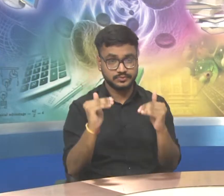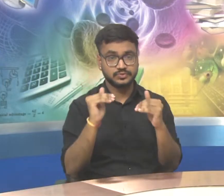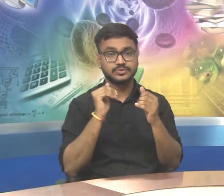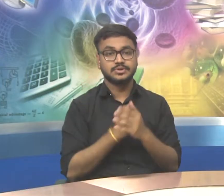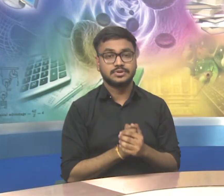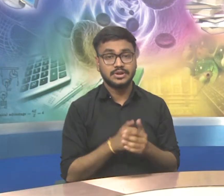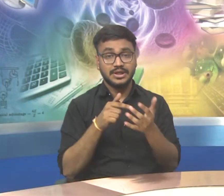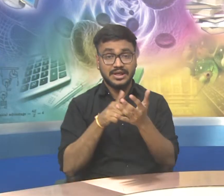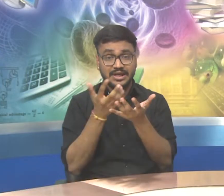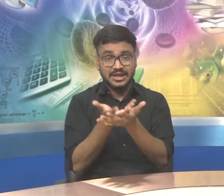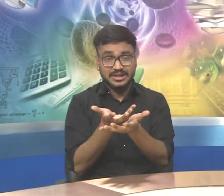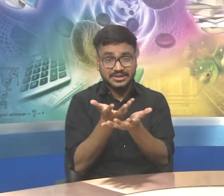solution